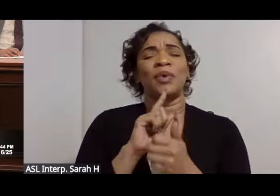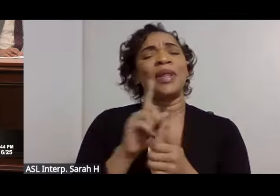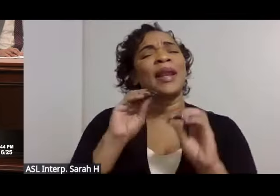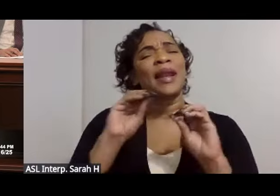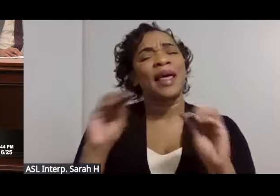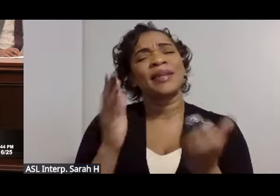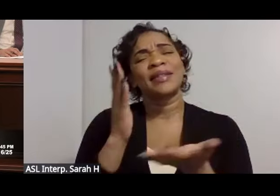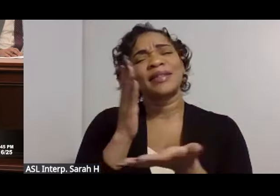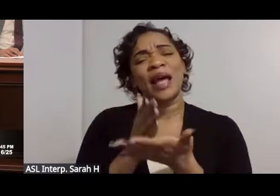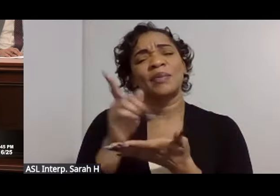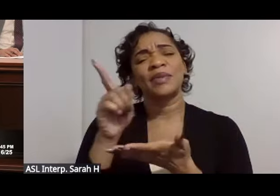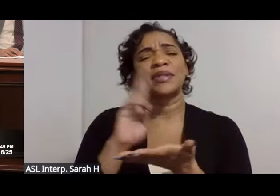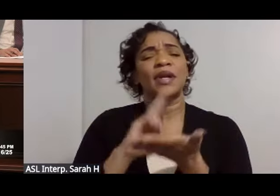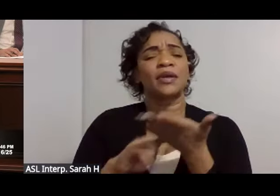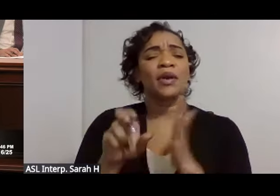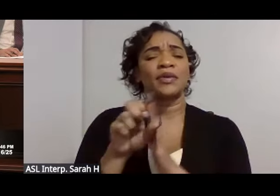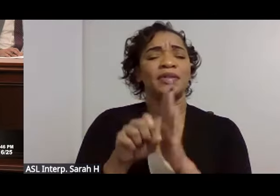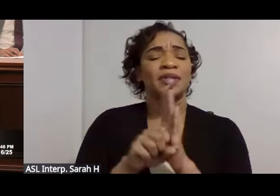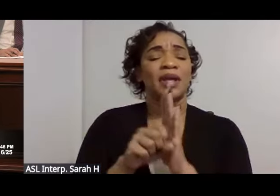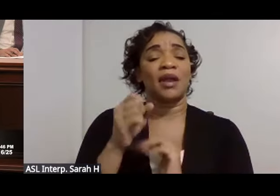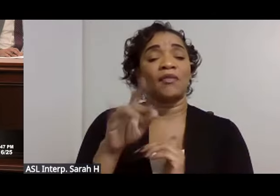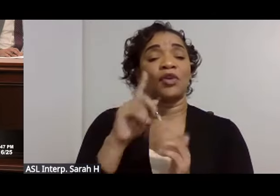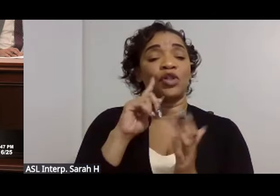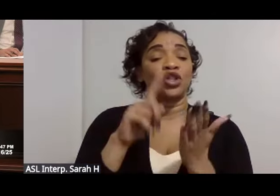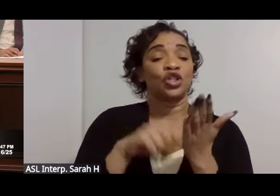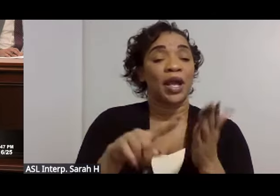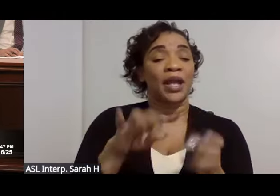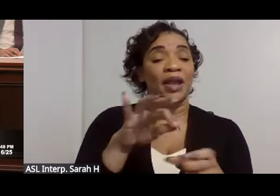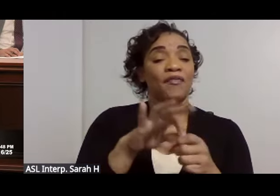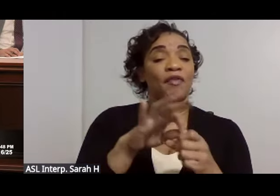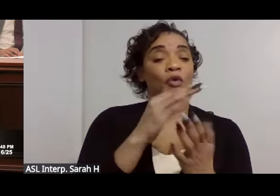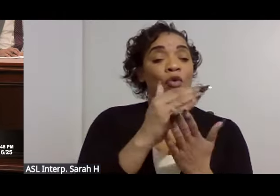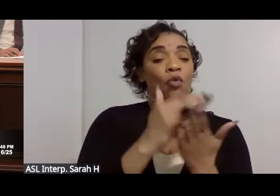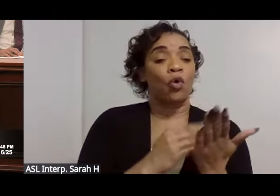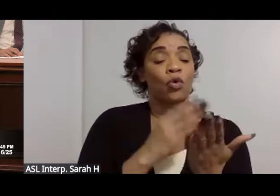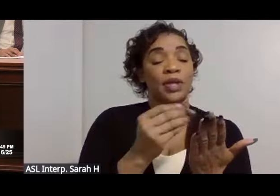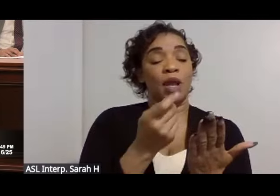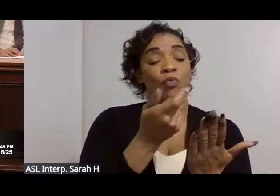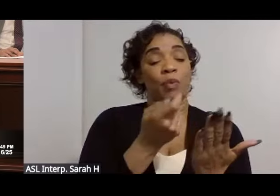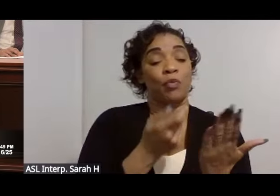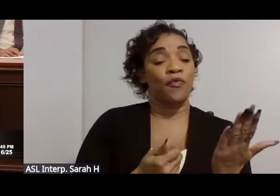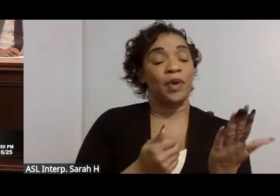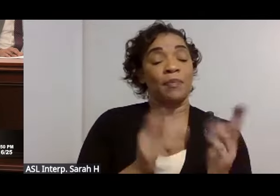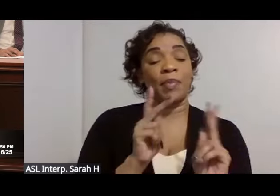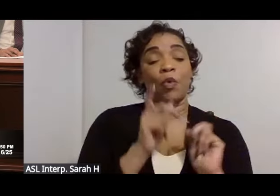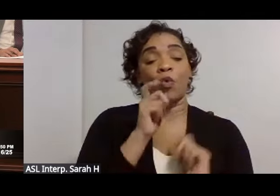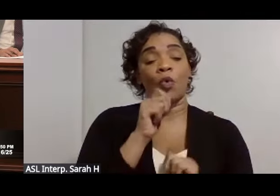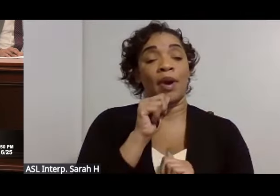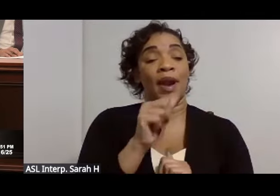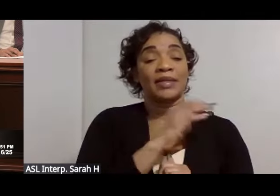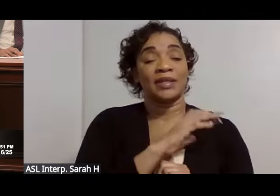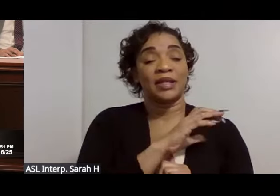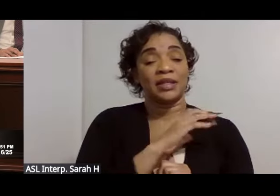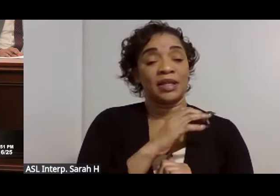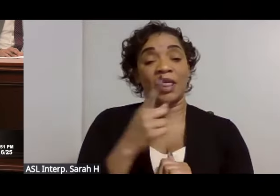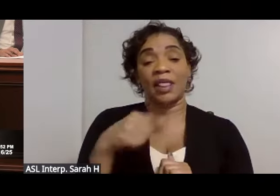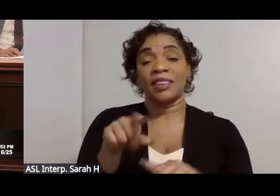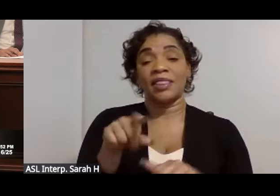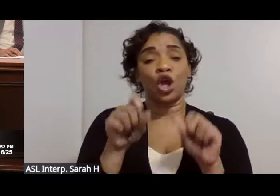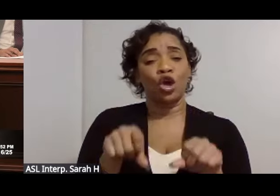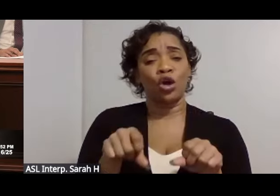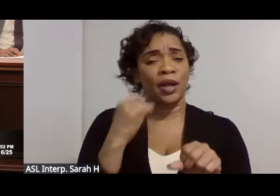and removing non-citizens. They could do it now if they had the will to do it. We're requiring them to do it.